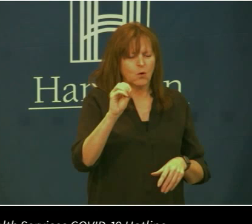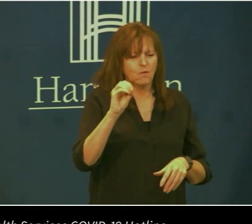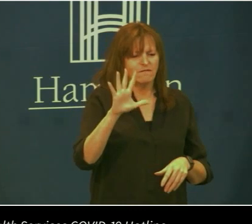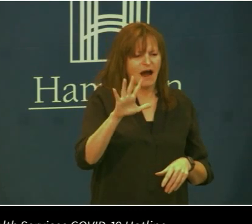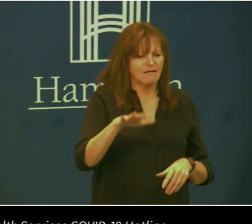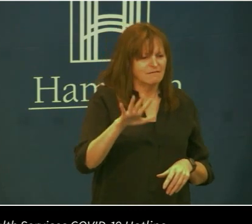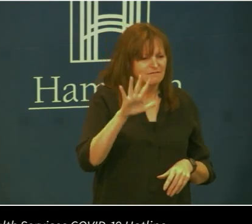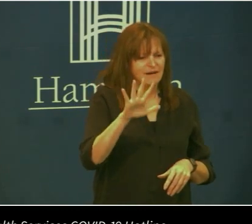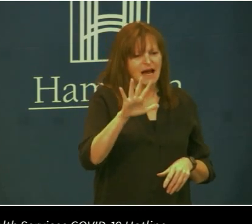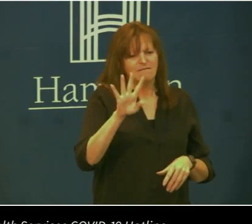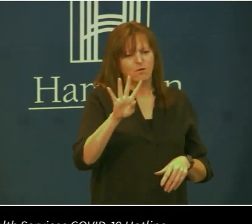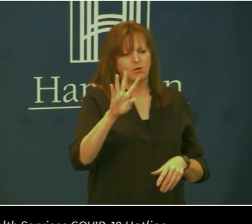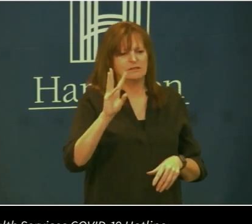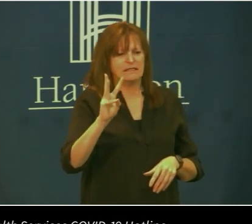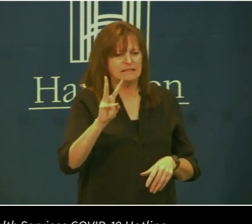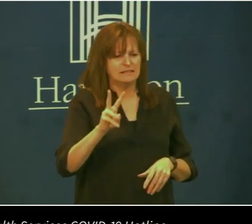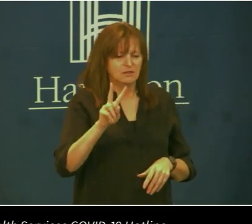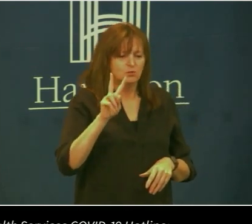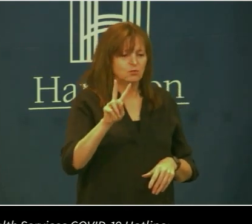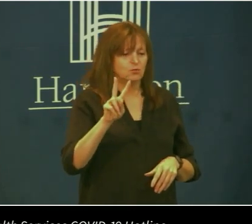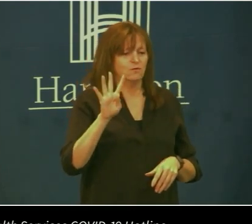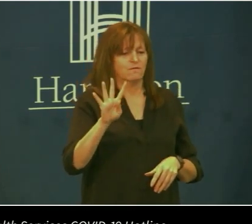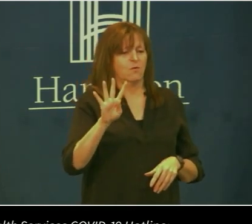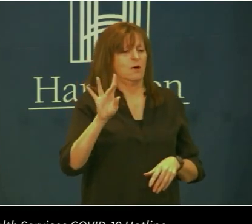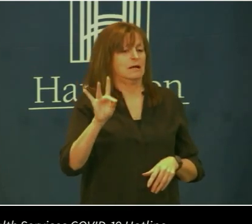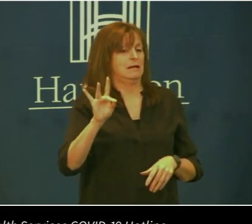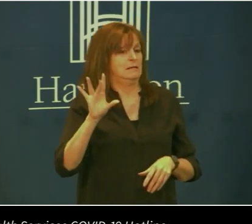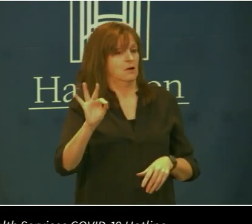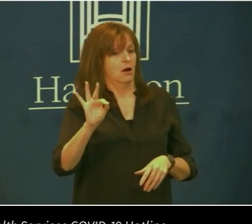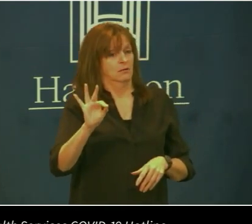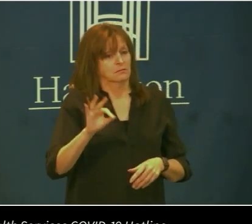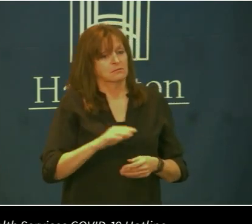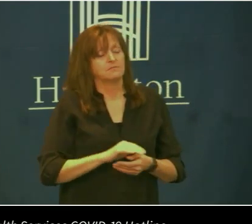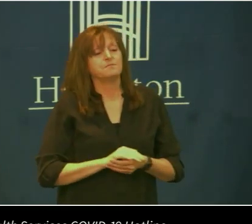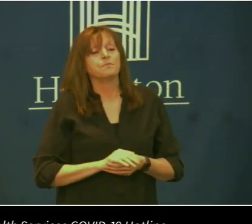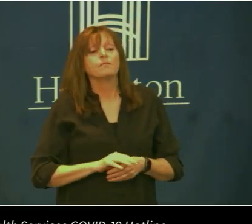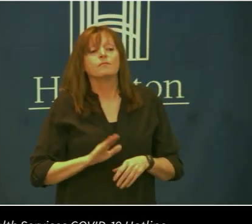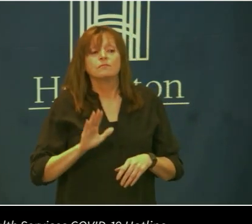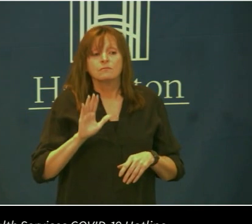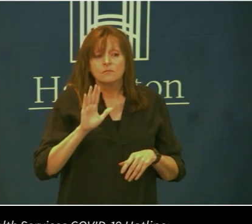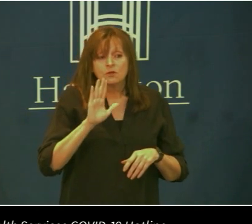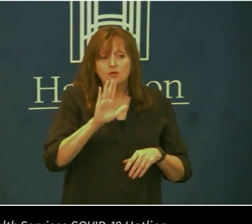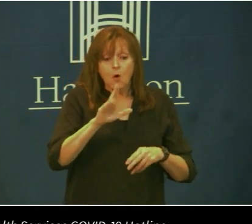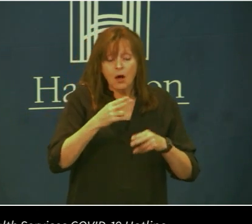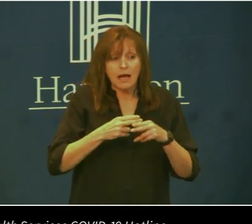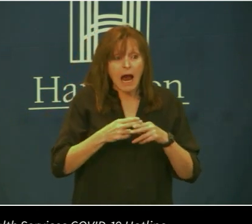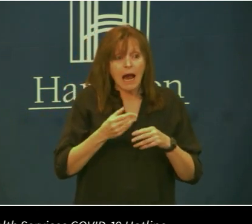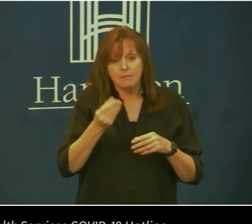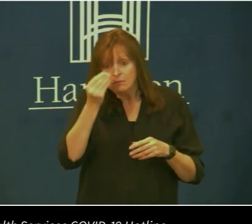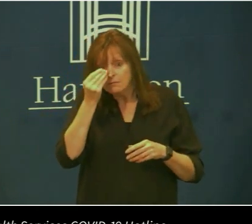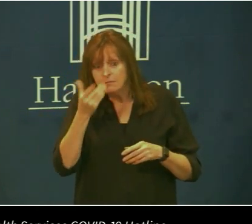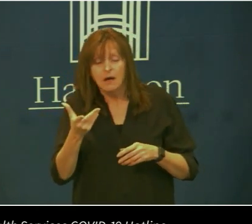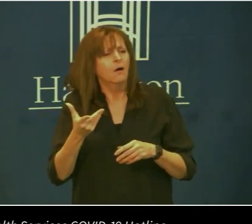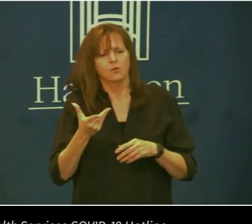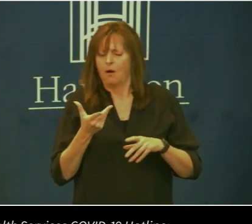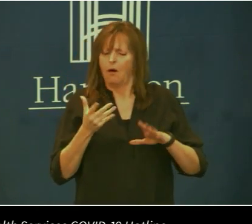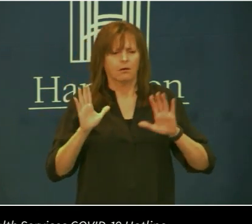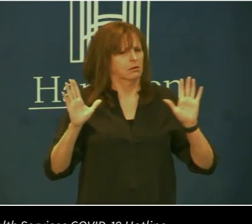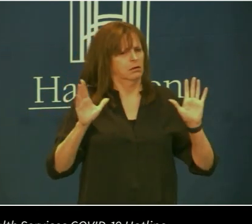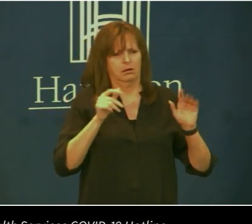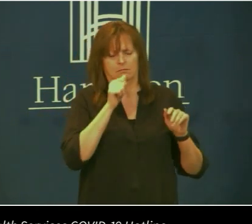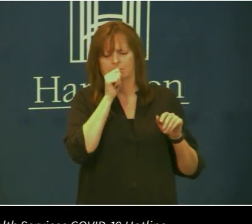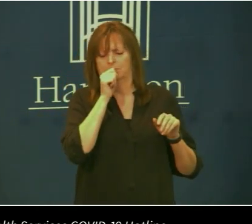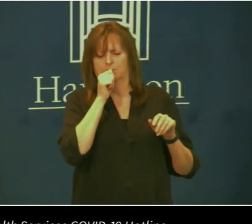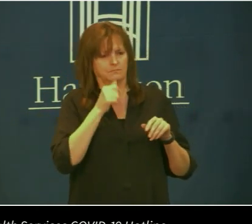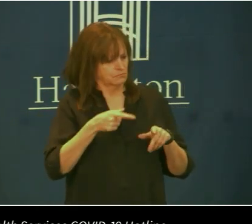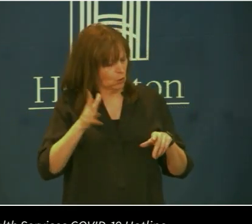905-546-2489 and report anonymously, and it will be followed up on. Still today, prohibited gatherings of